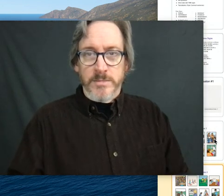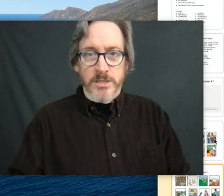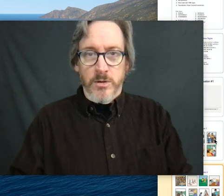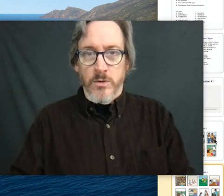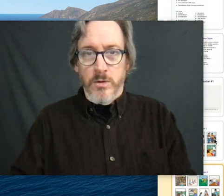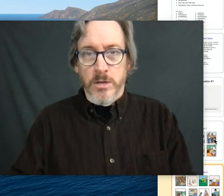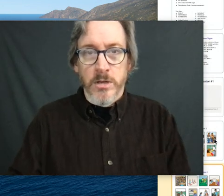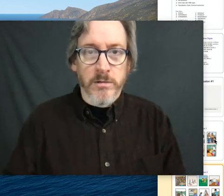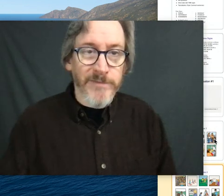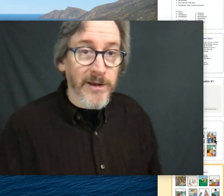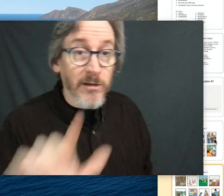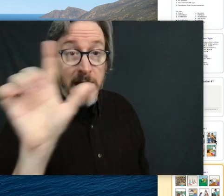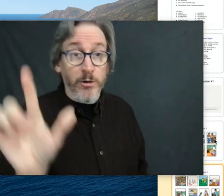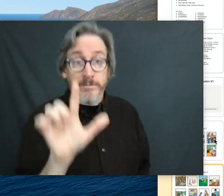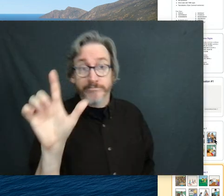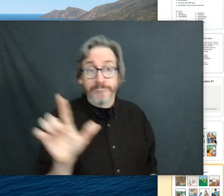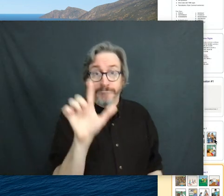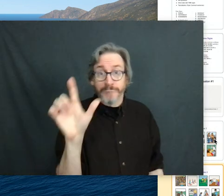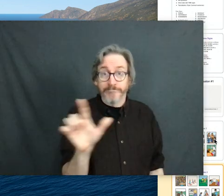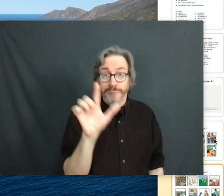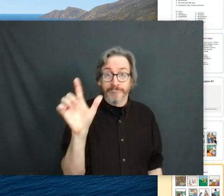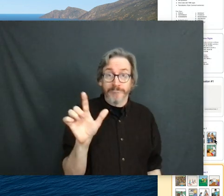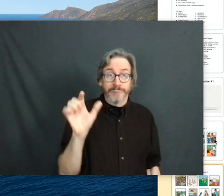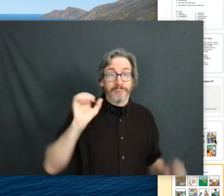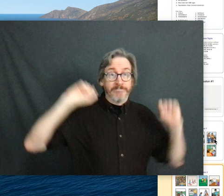Right. So then library,